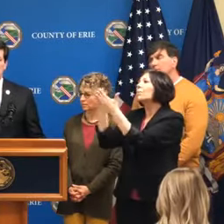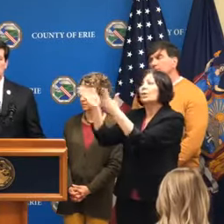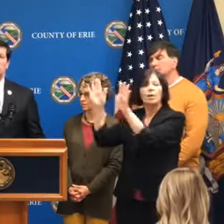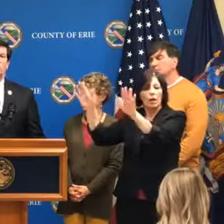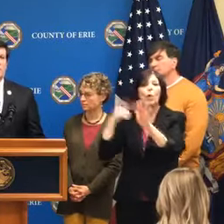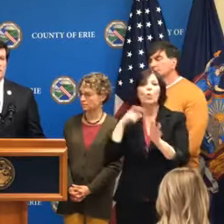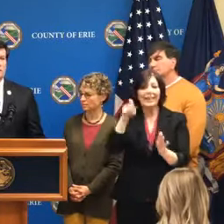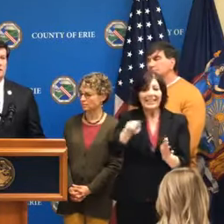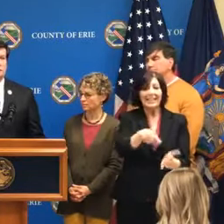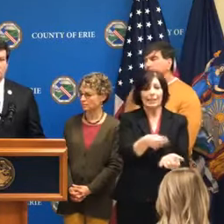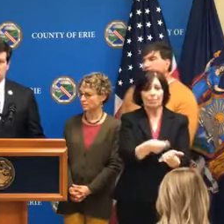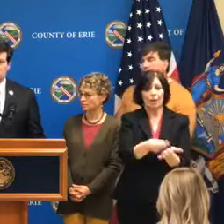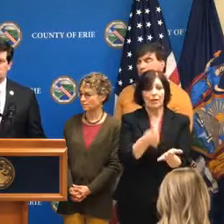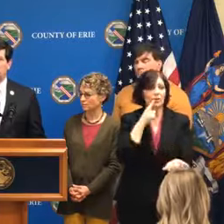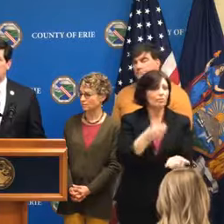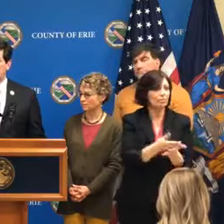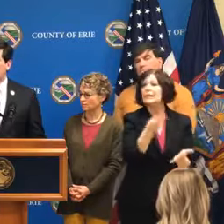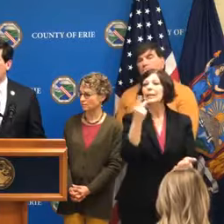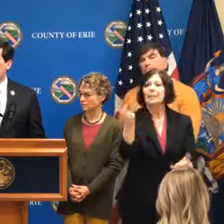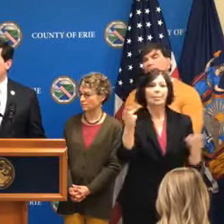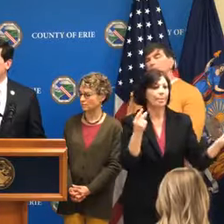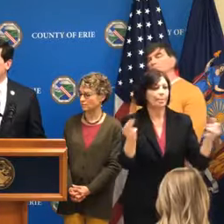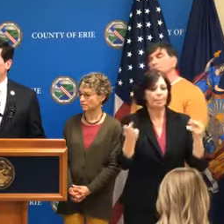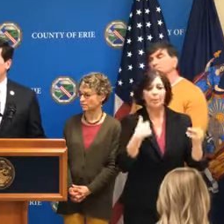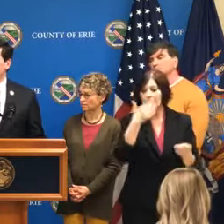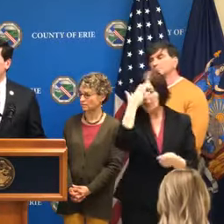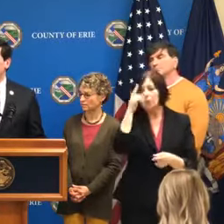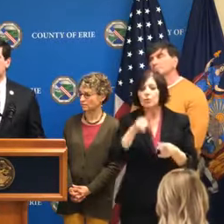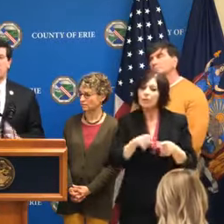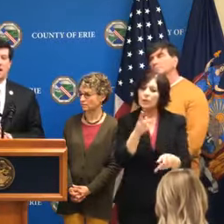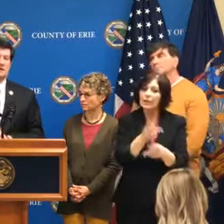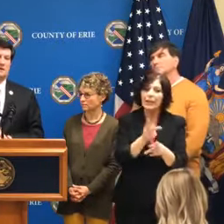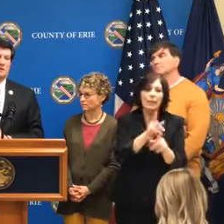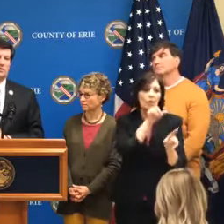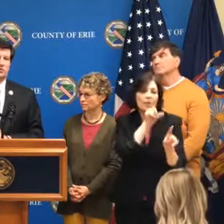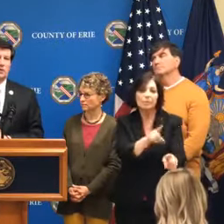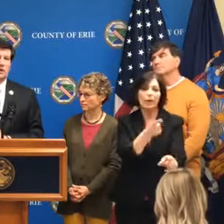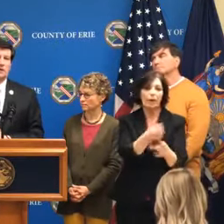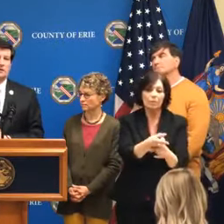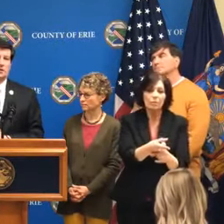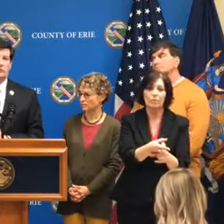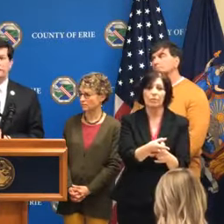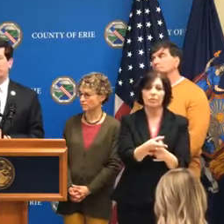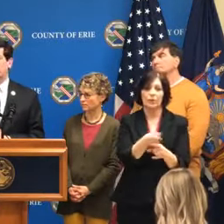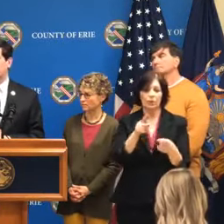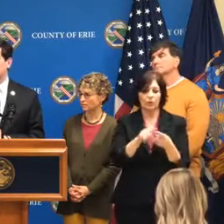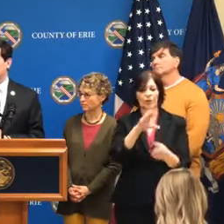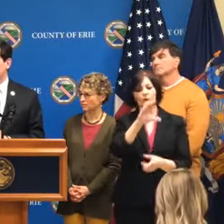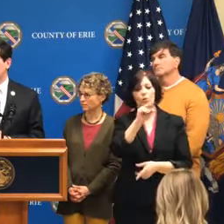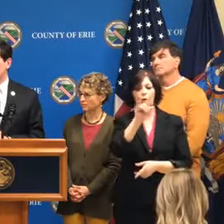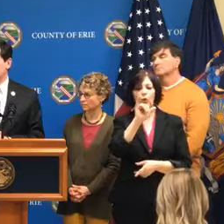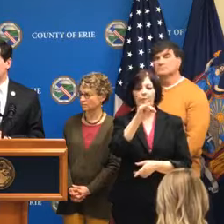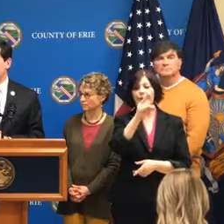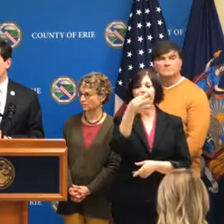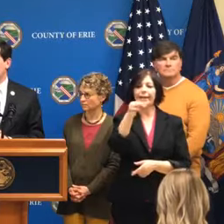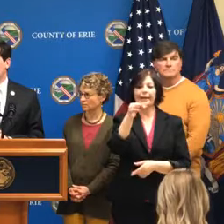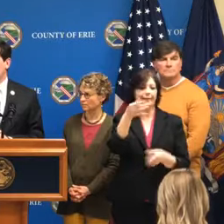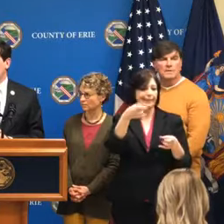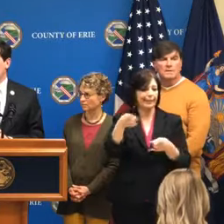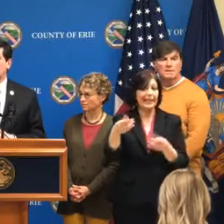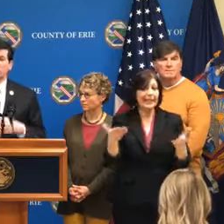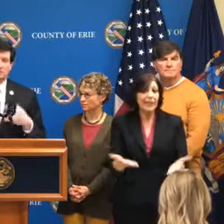this additional money in the short term, we know, to adequately respond to the COVID-19 cases in our